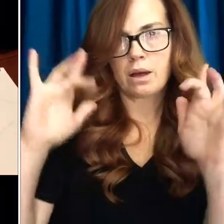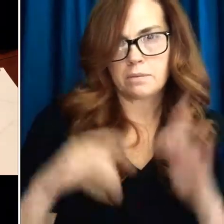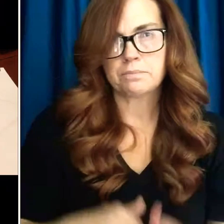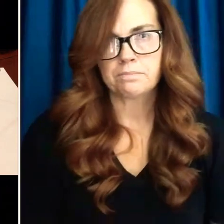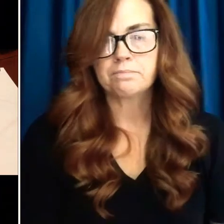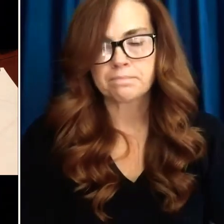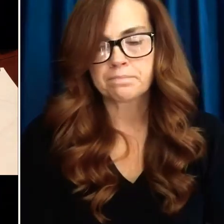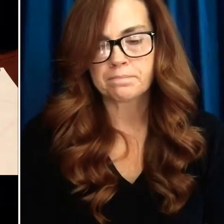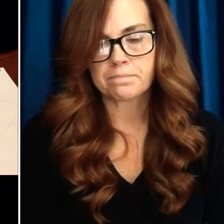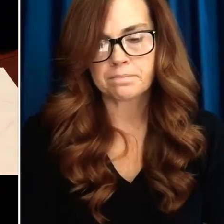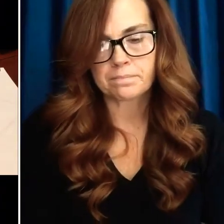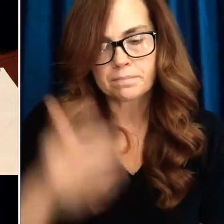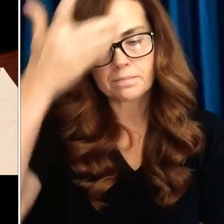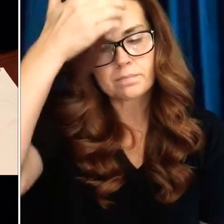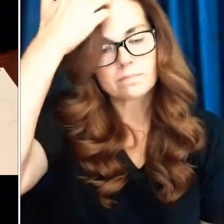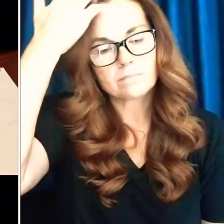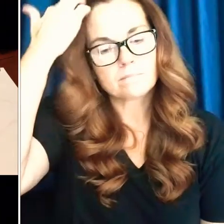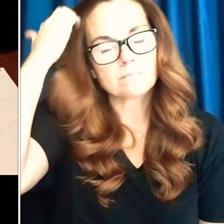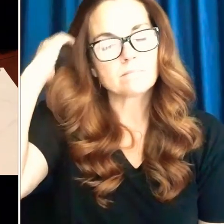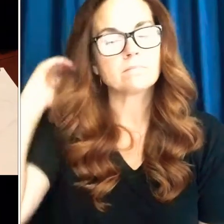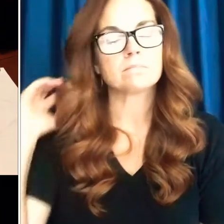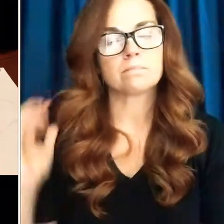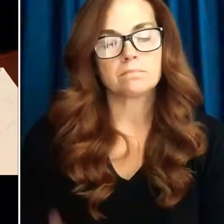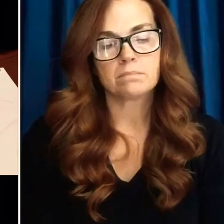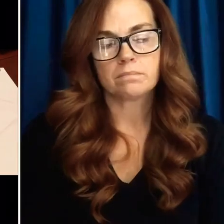Before we commit to anything.